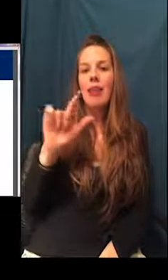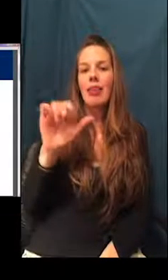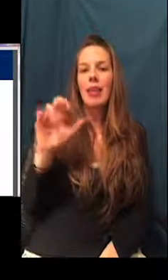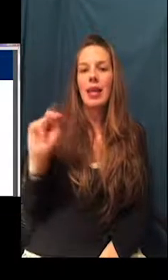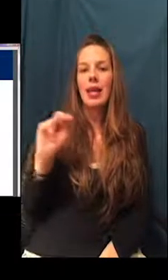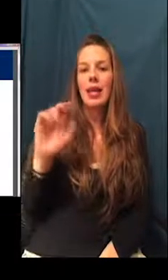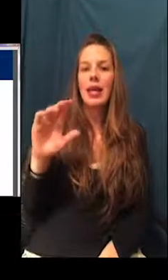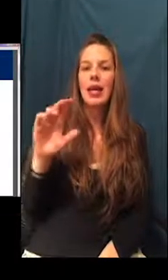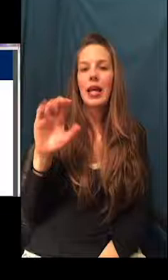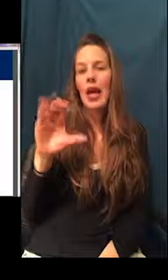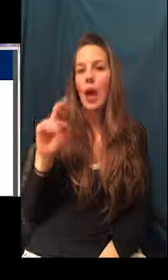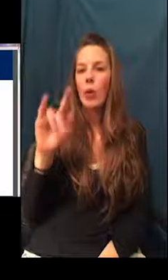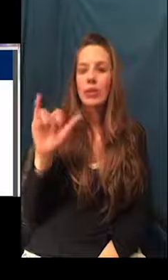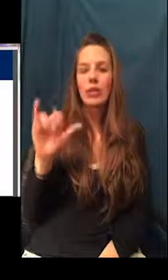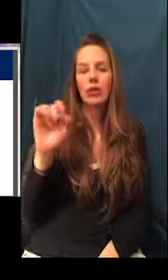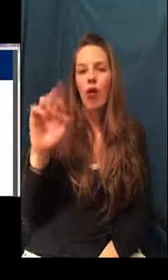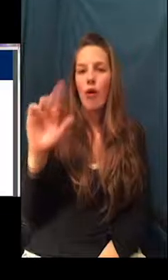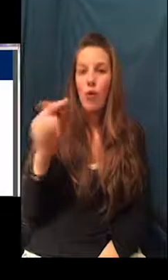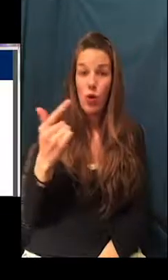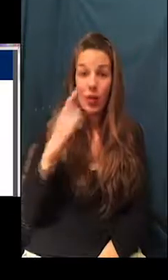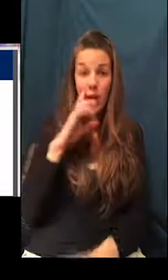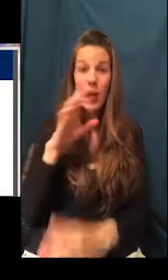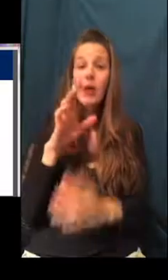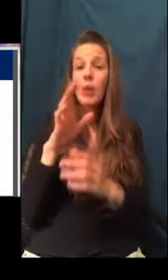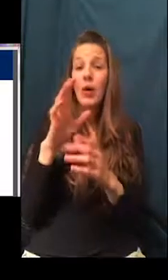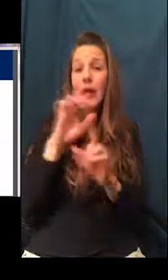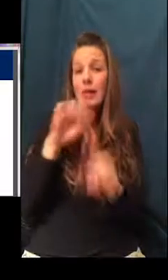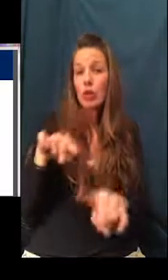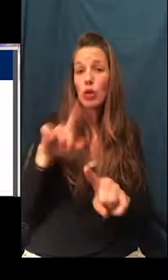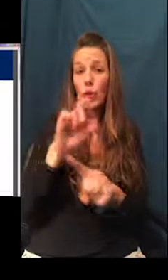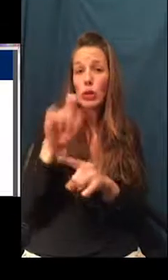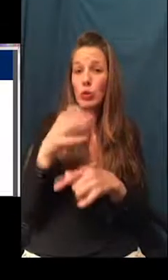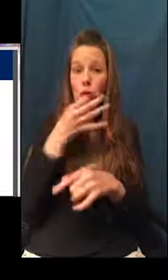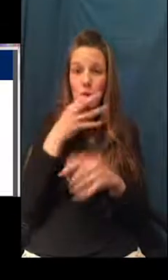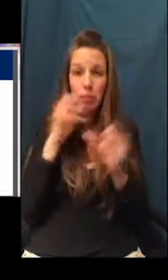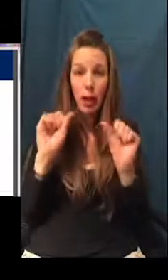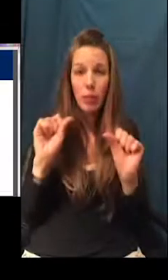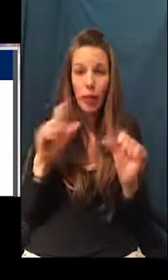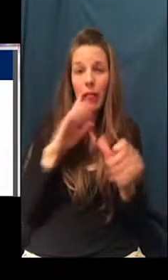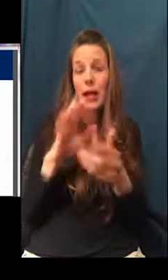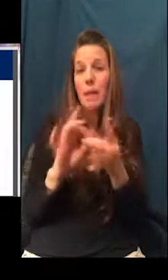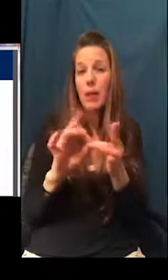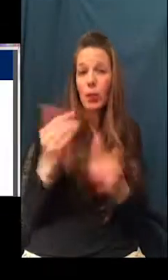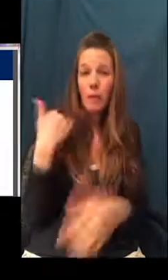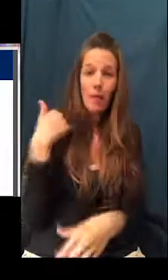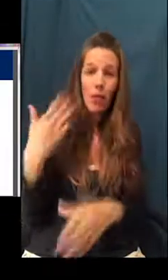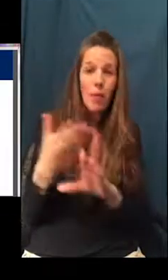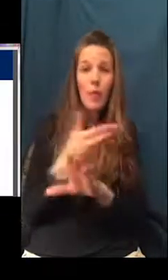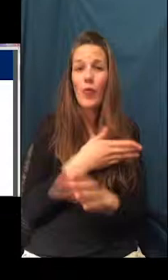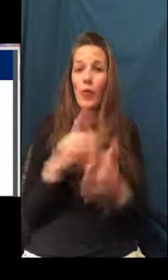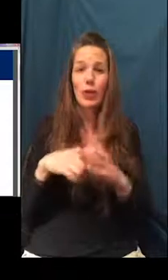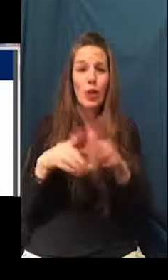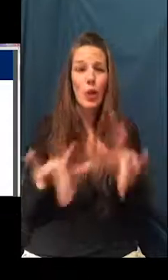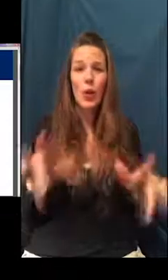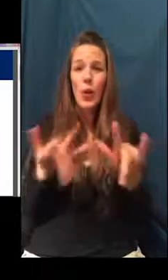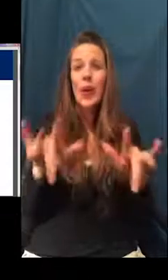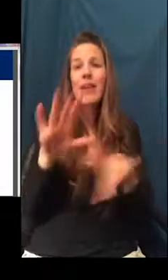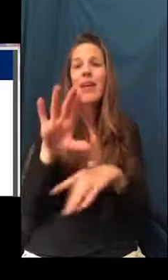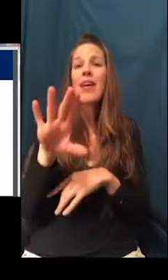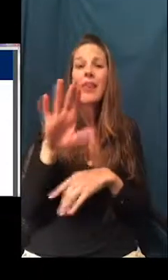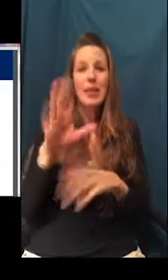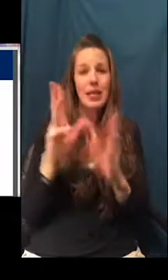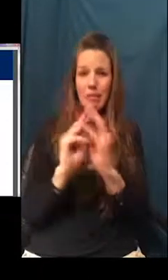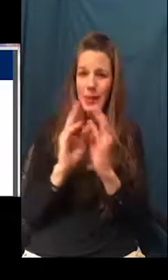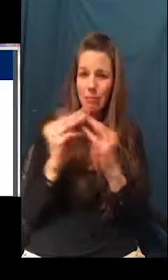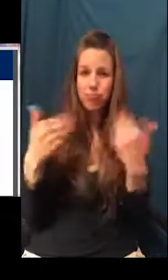lcph.meetings@linncounty.org, and we'll get to your question as soon as possible. Like I mentioned prior to starting the recording, this meeting is